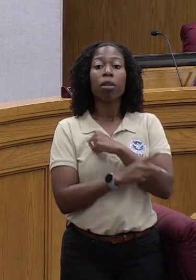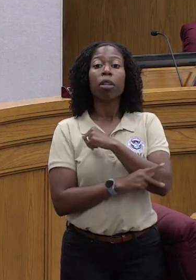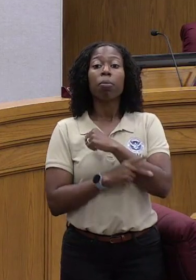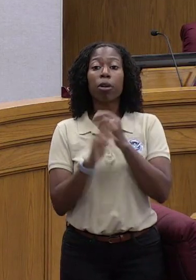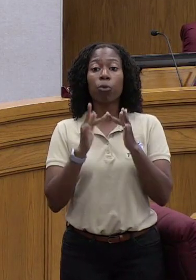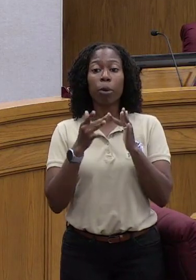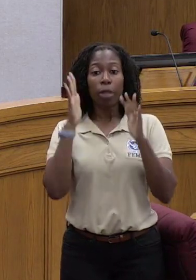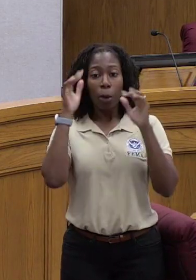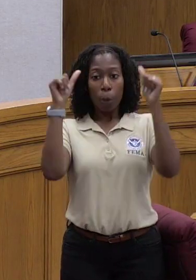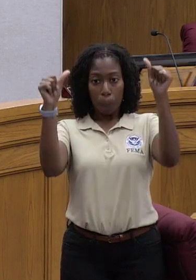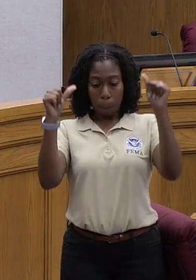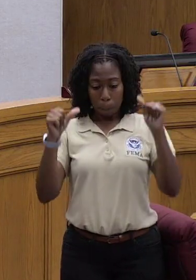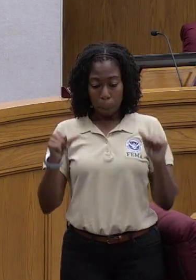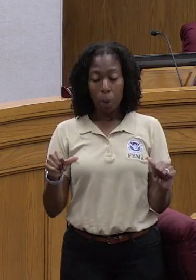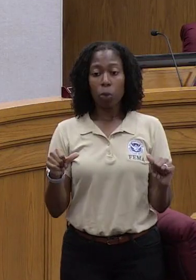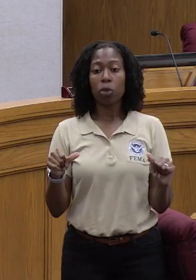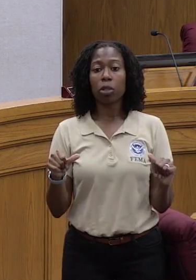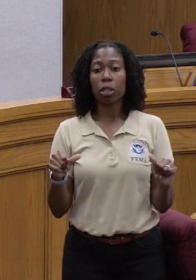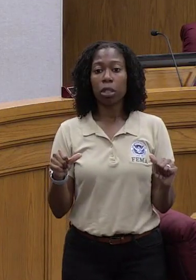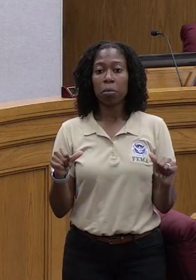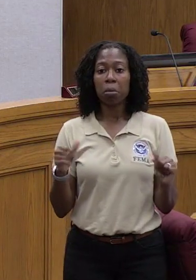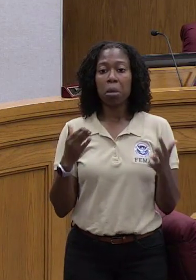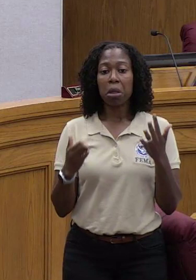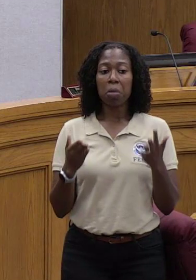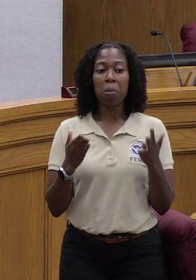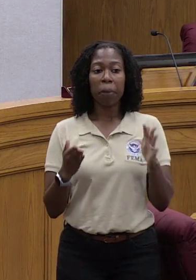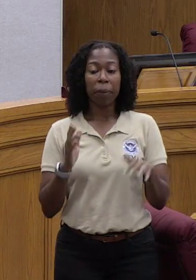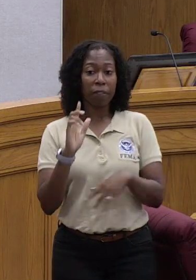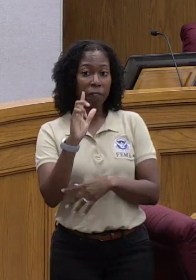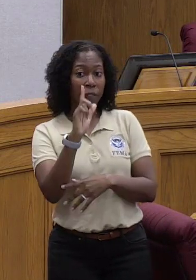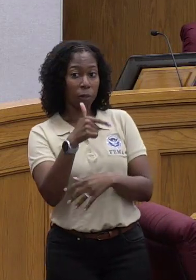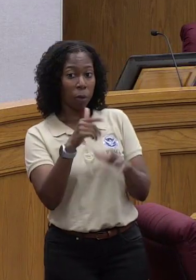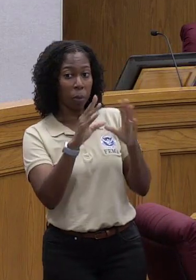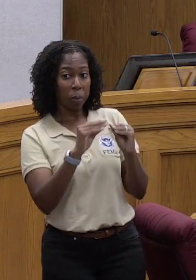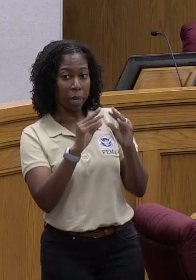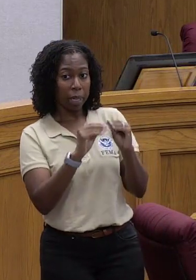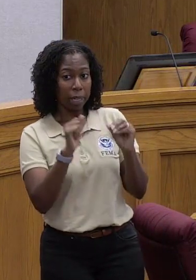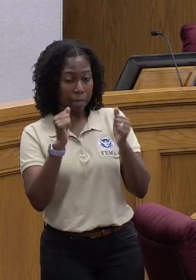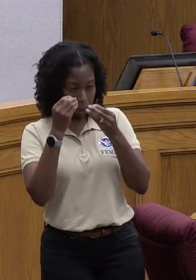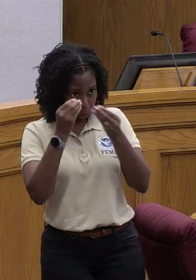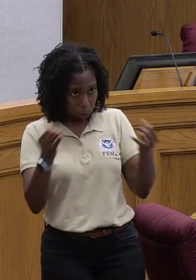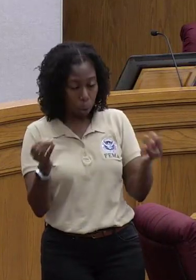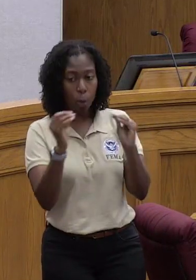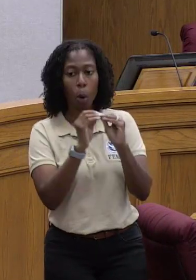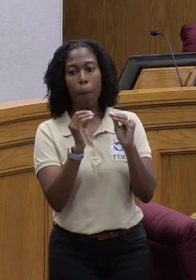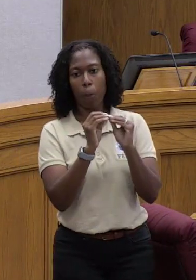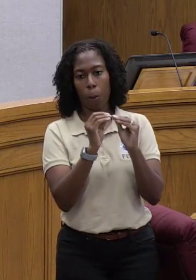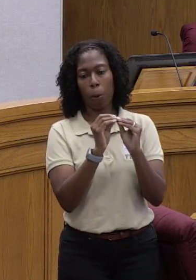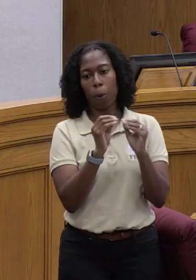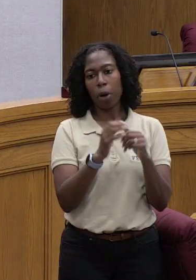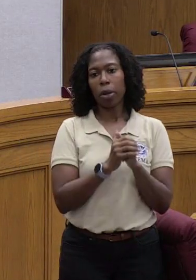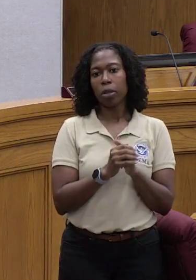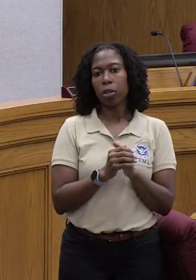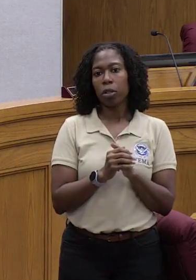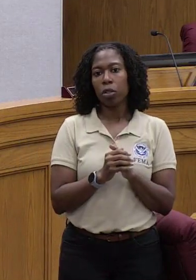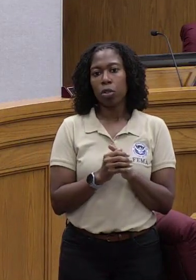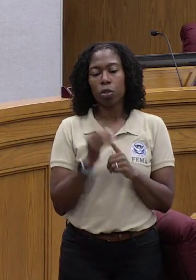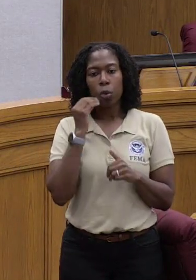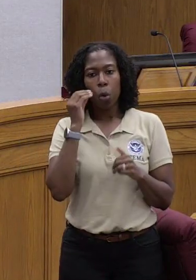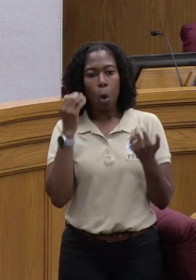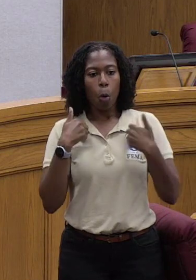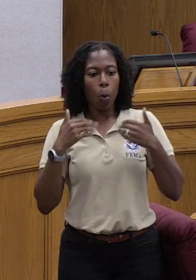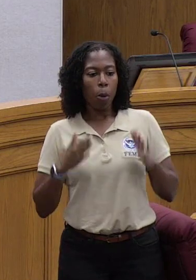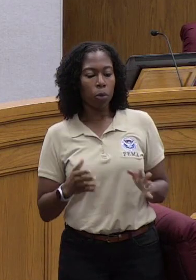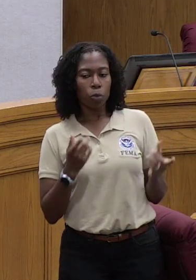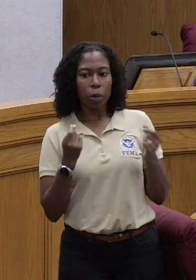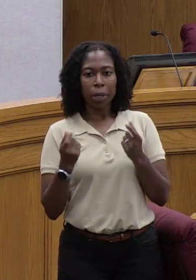and perhaps I can speak about during future events like this about what they might be able to look at in terms